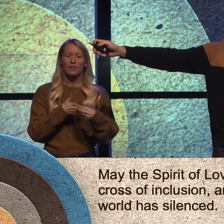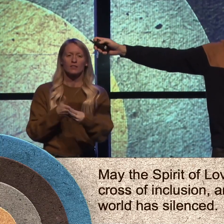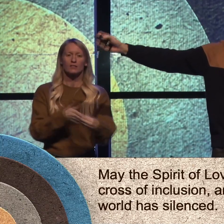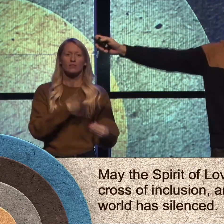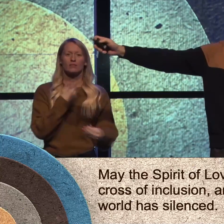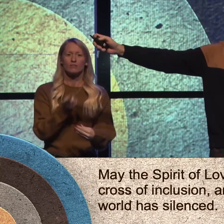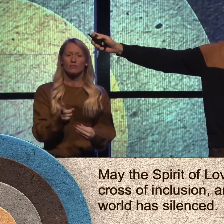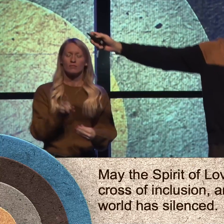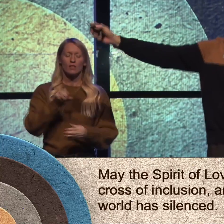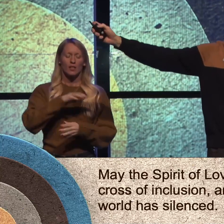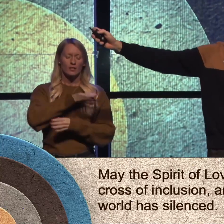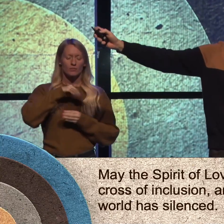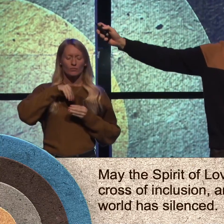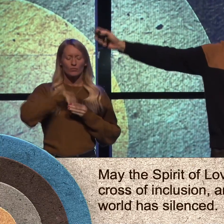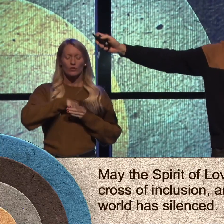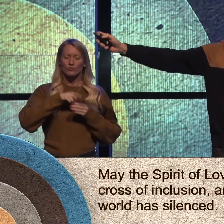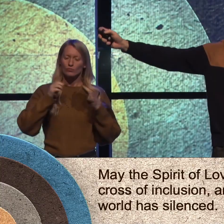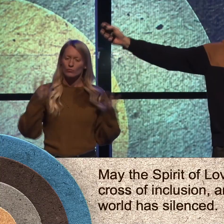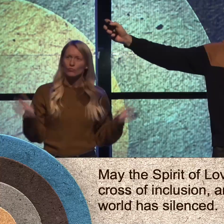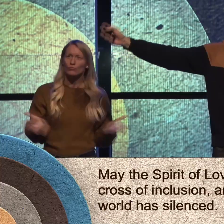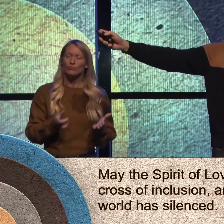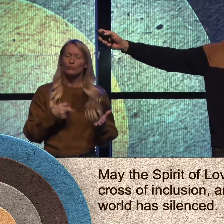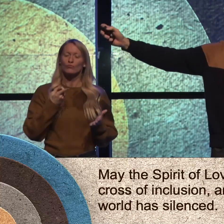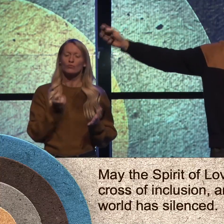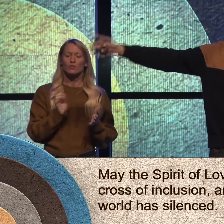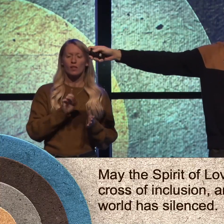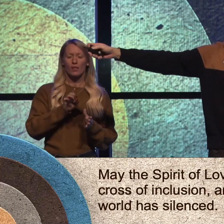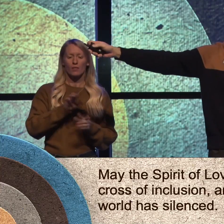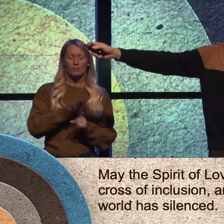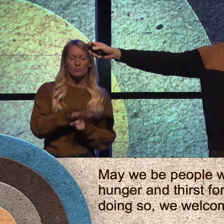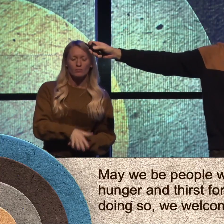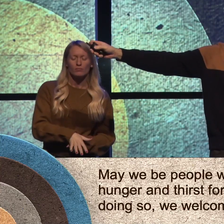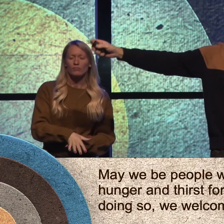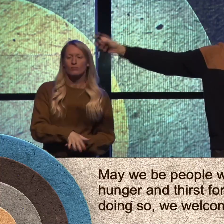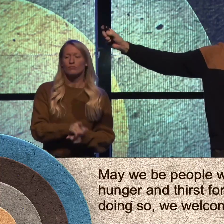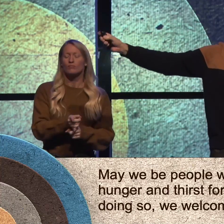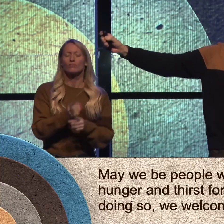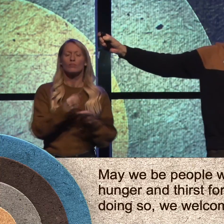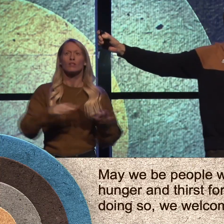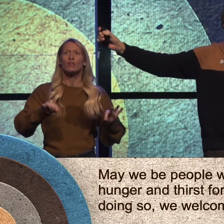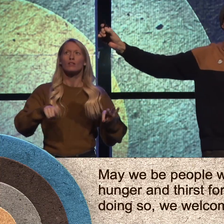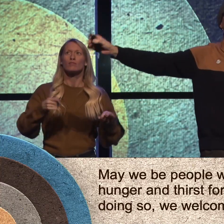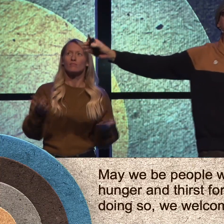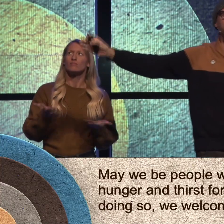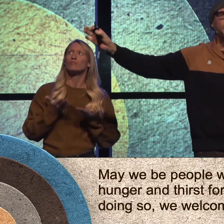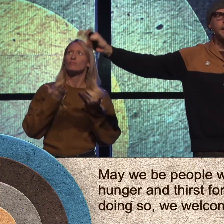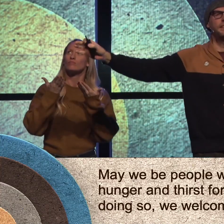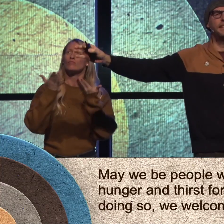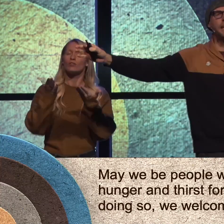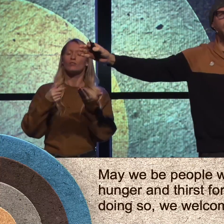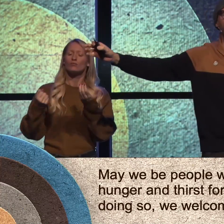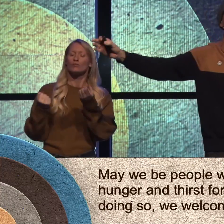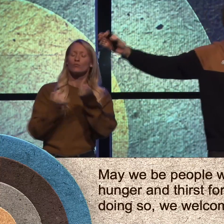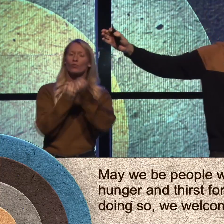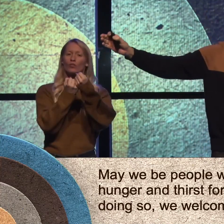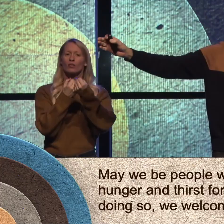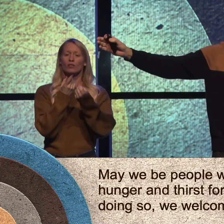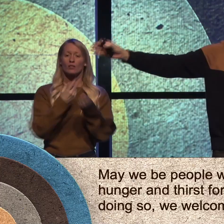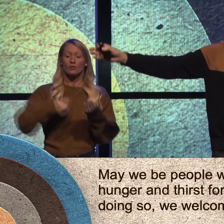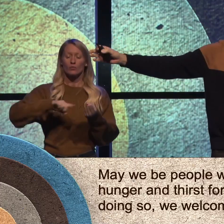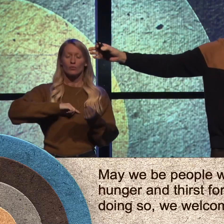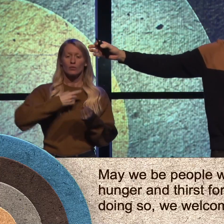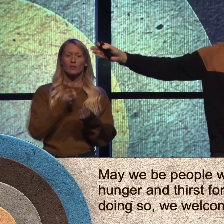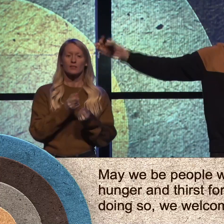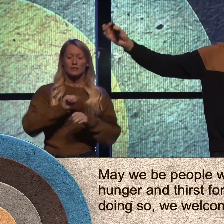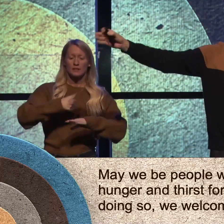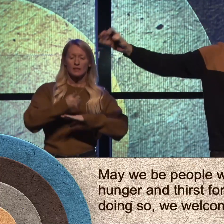of inclusion, amplifying the voices of those the world has silenced. And may we be people who set the table for those who hunger and